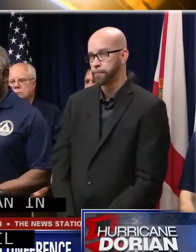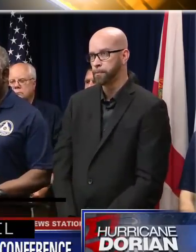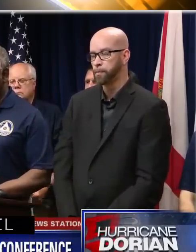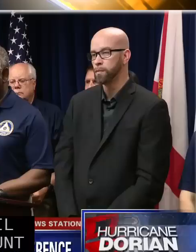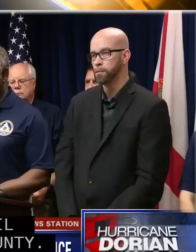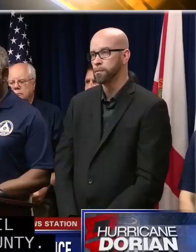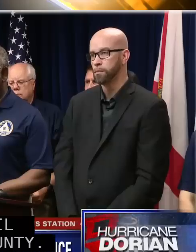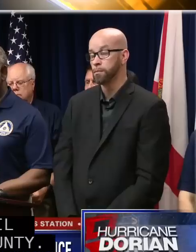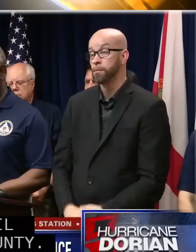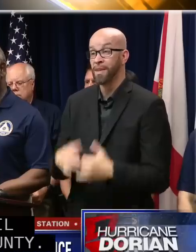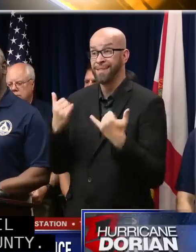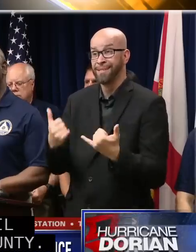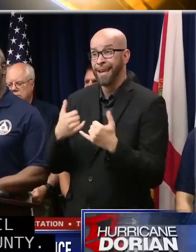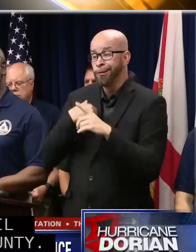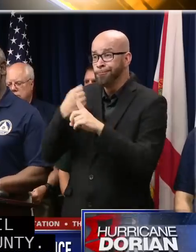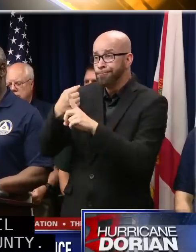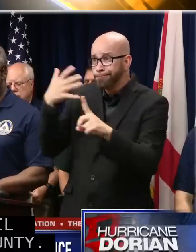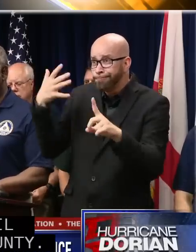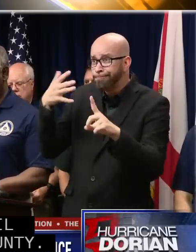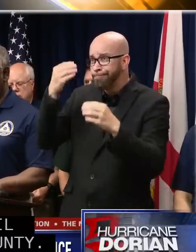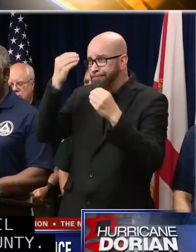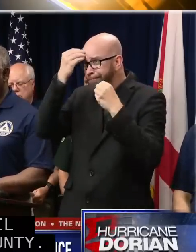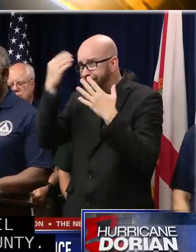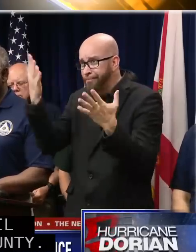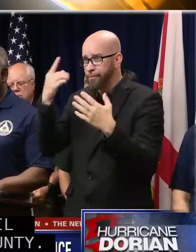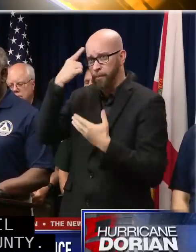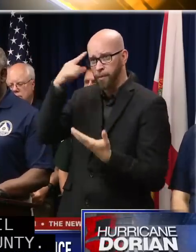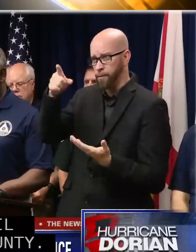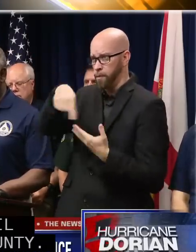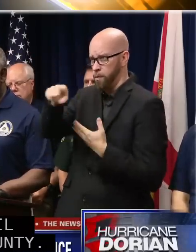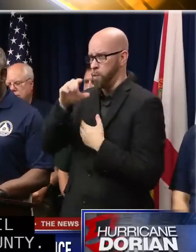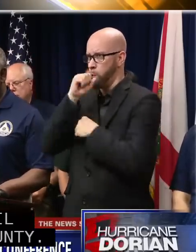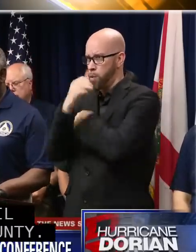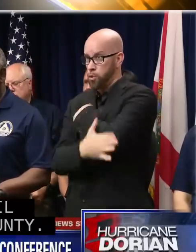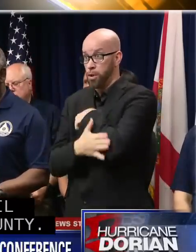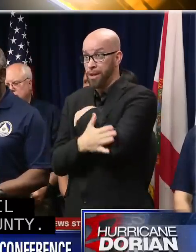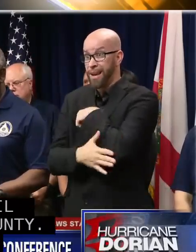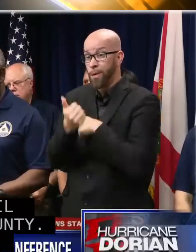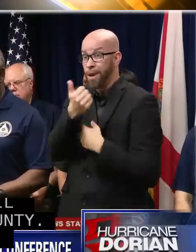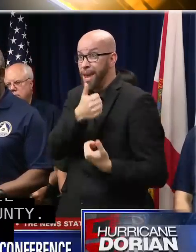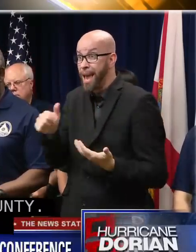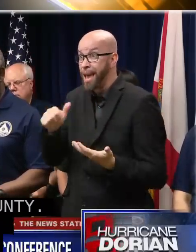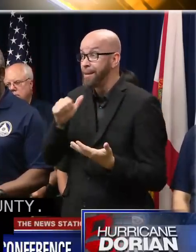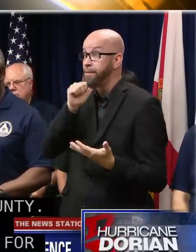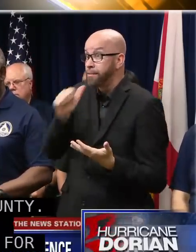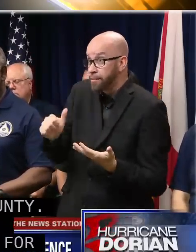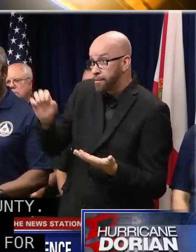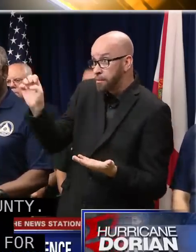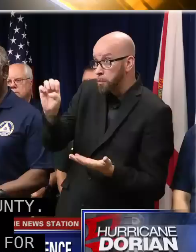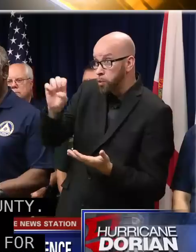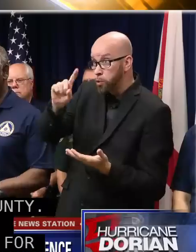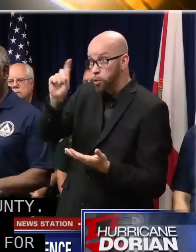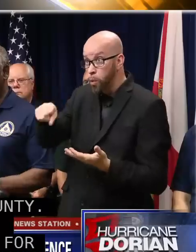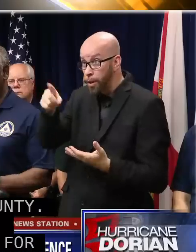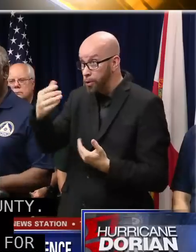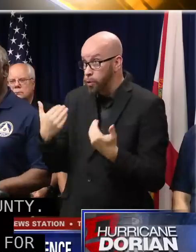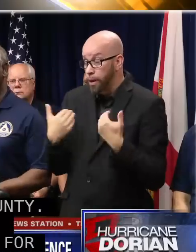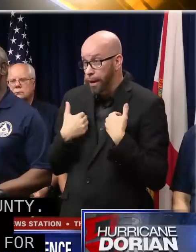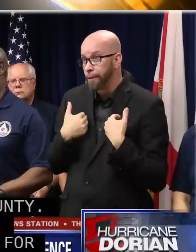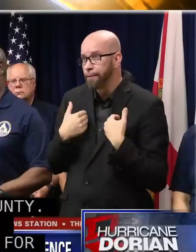Now, let me share some additional information for our residents. Any further non-emergency questions can